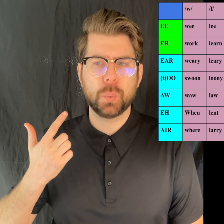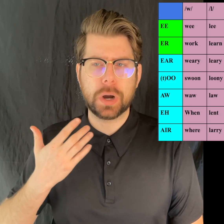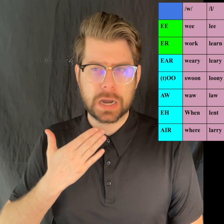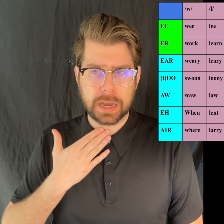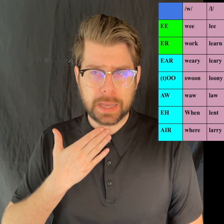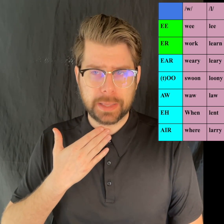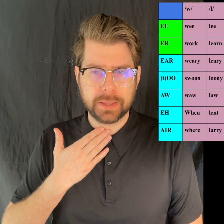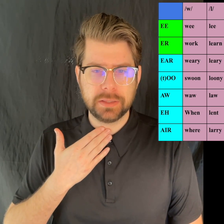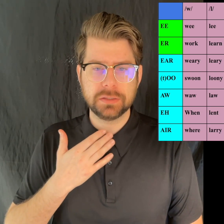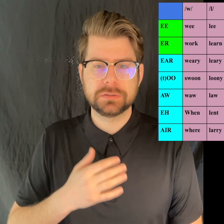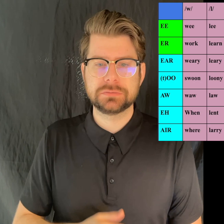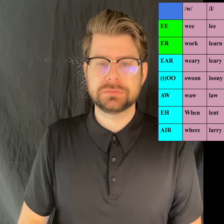why,